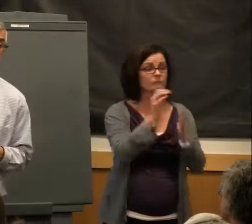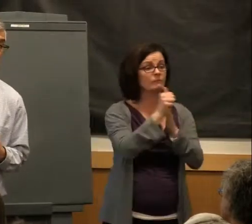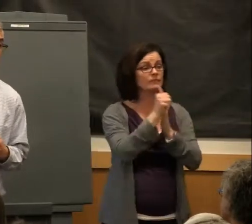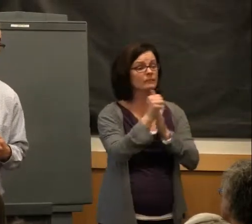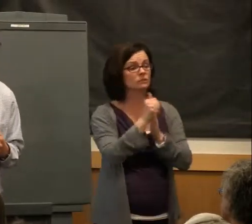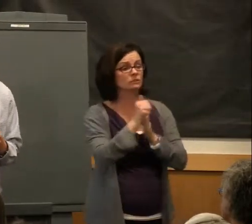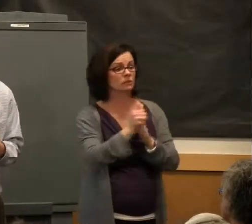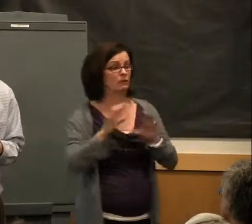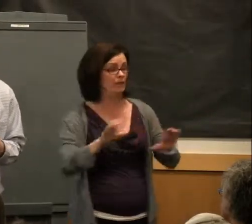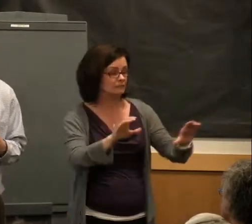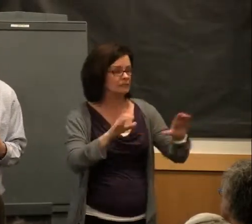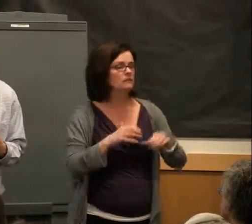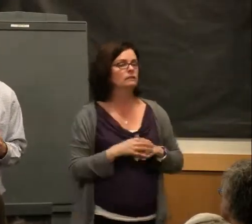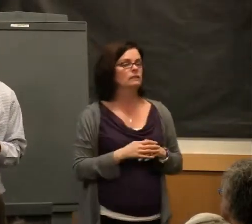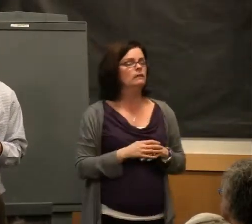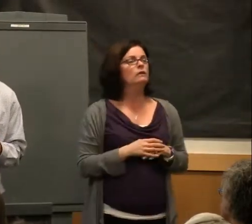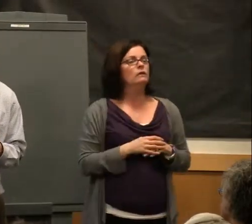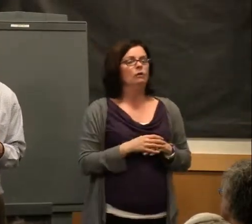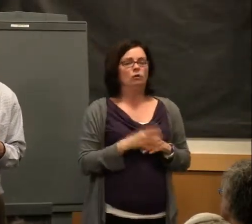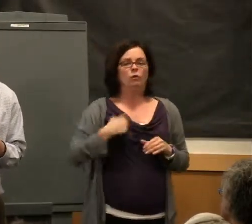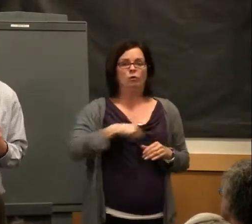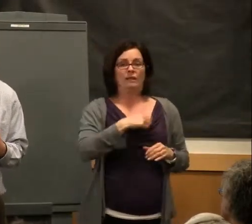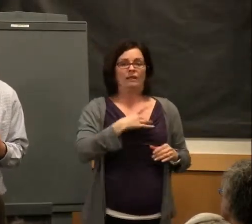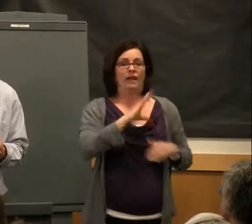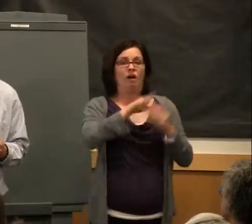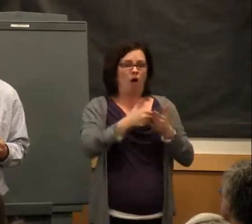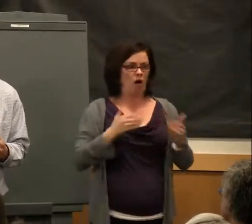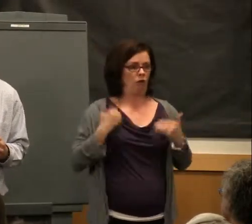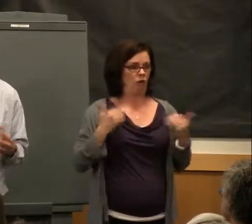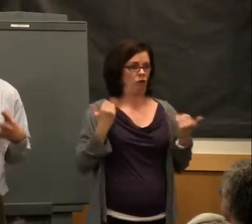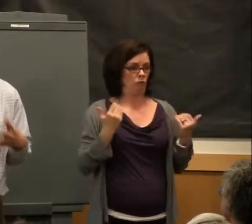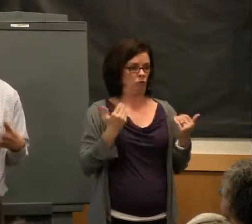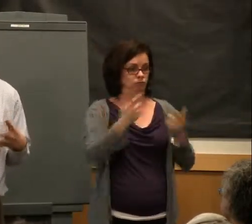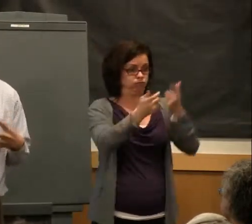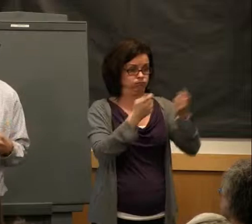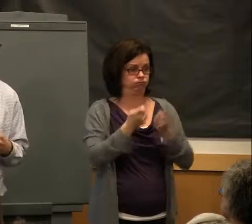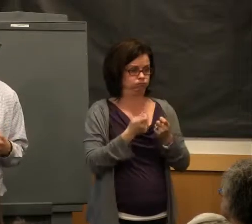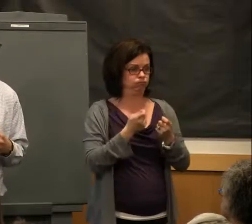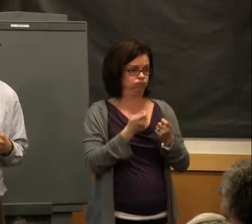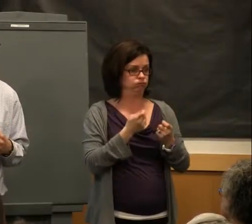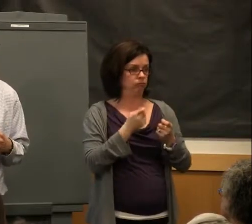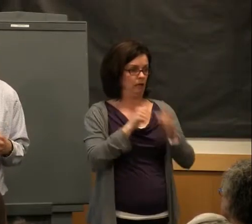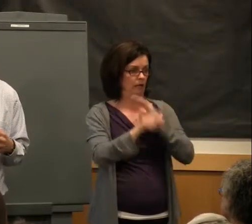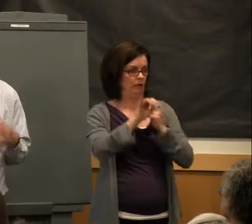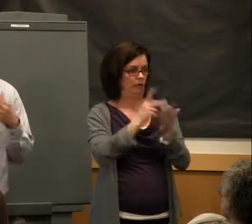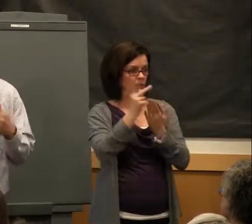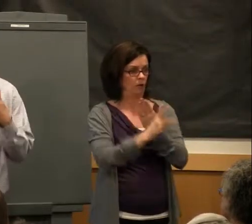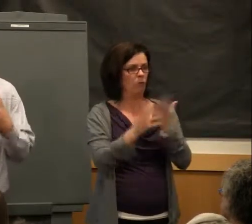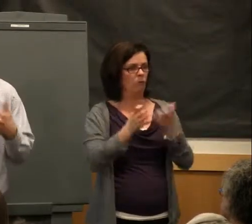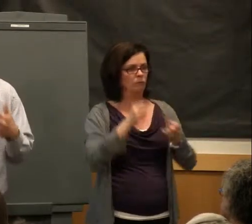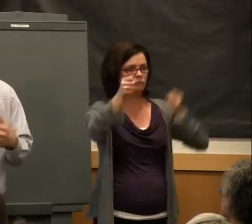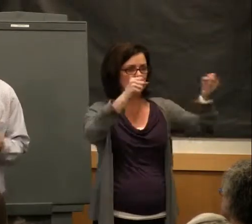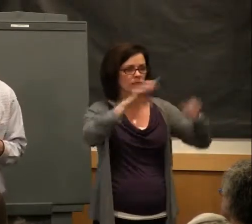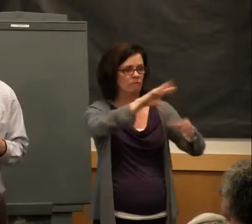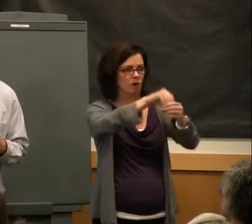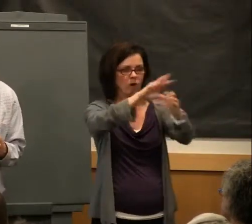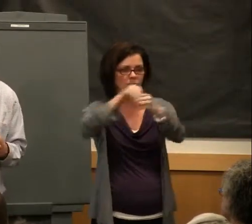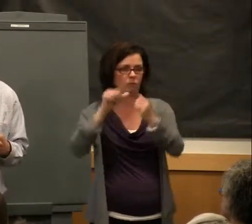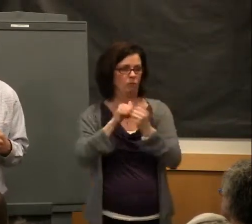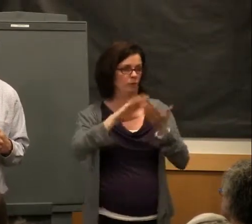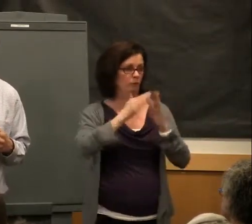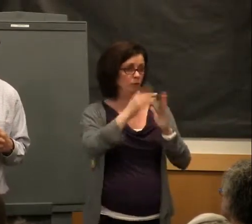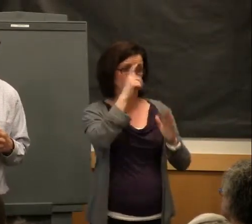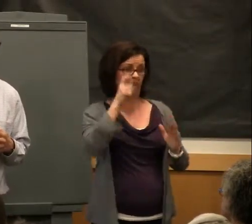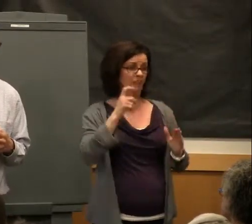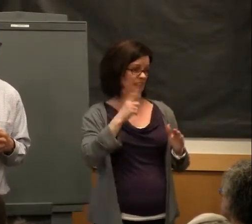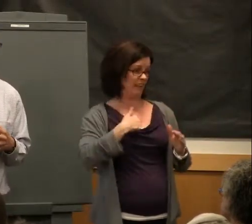activities. We like to get all of the youth enrolled in our program involved in the community because I think that's where leadership